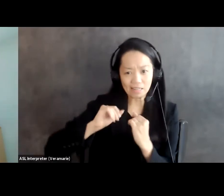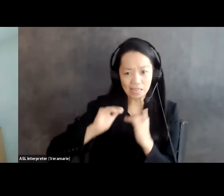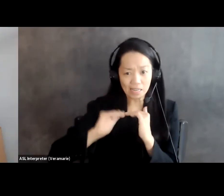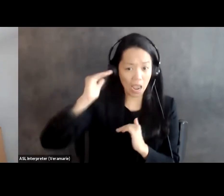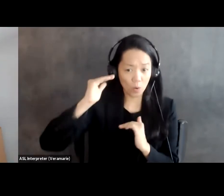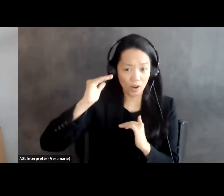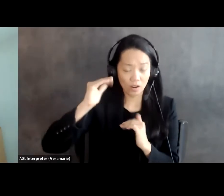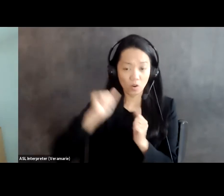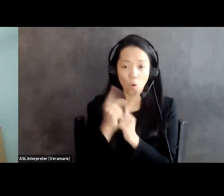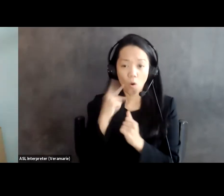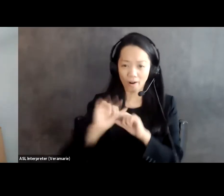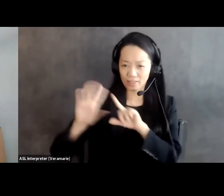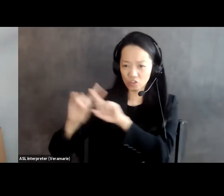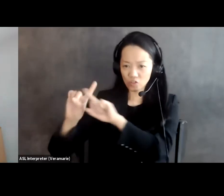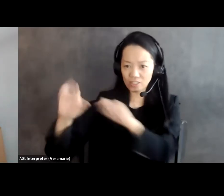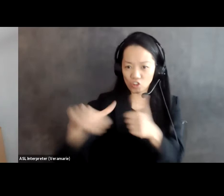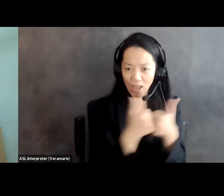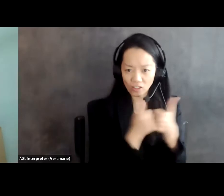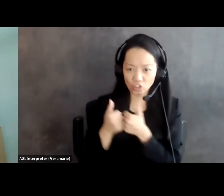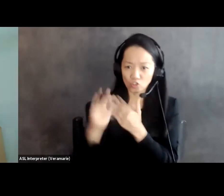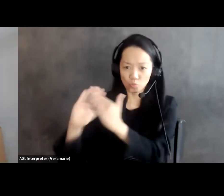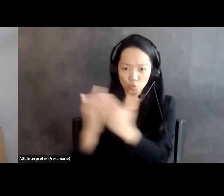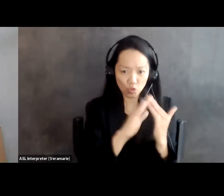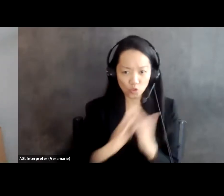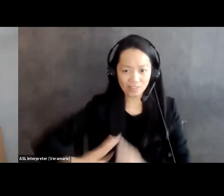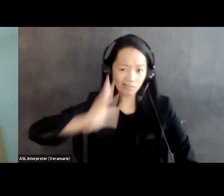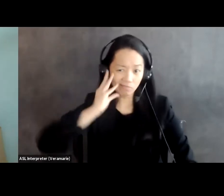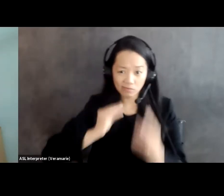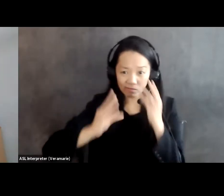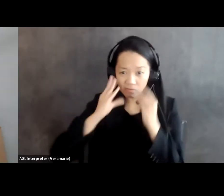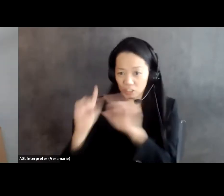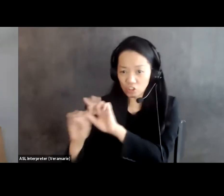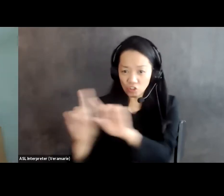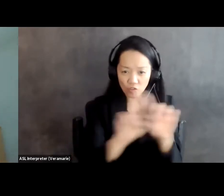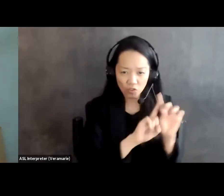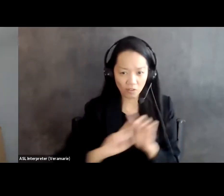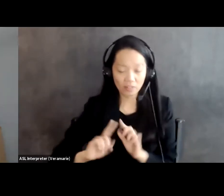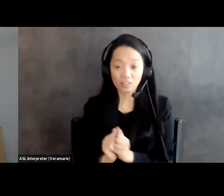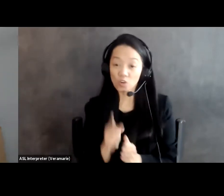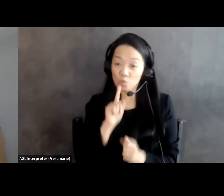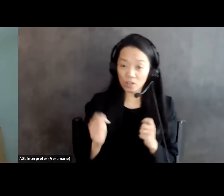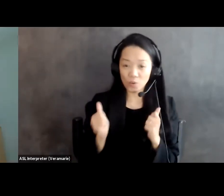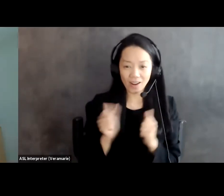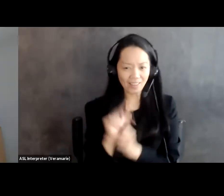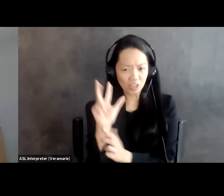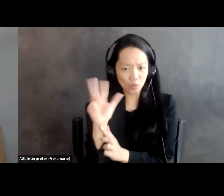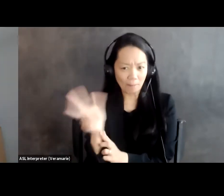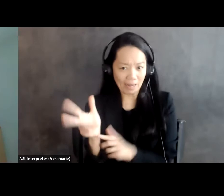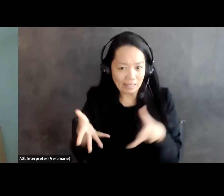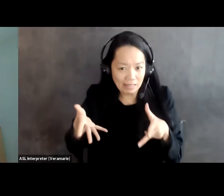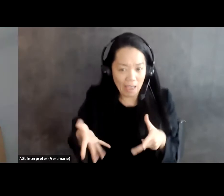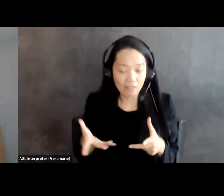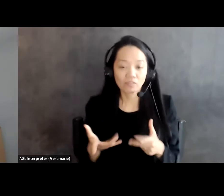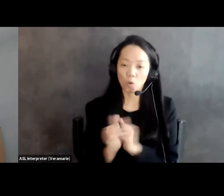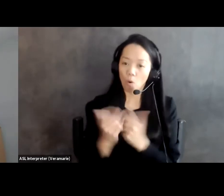address the challenges in our communities. So just really quickly, I know I have roughly about 3 minutes left. I just